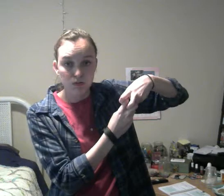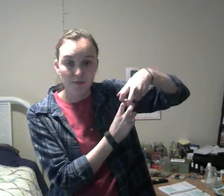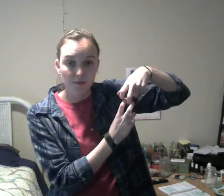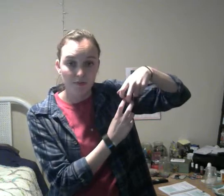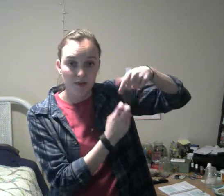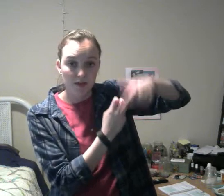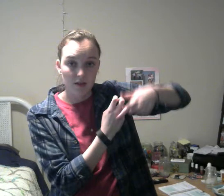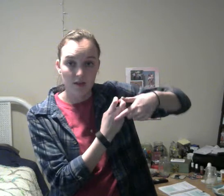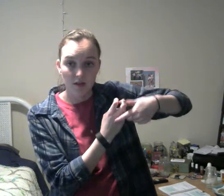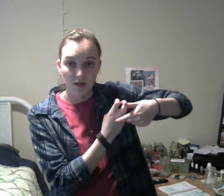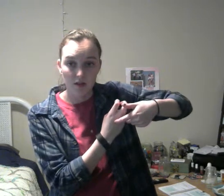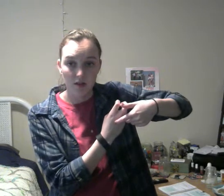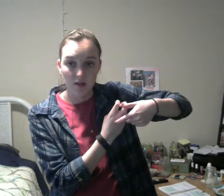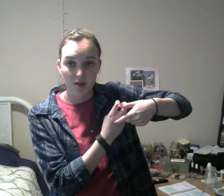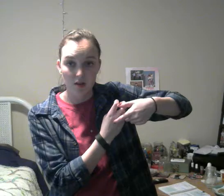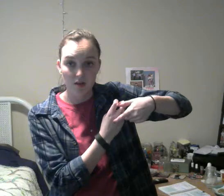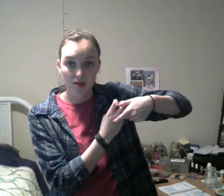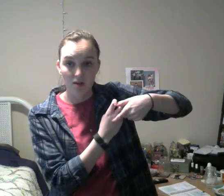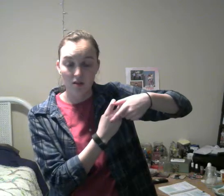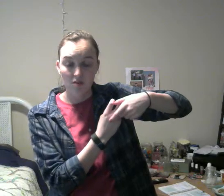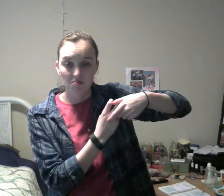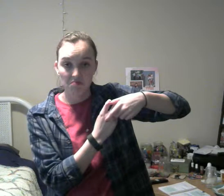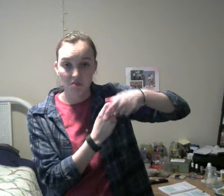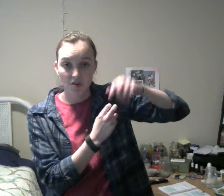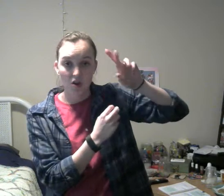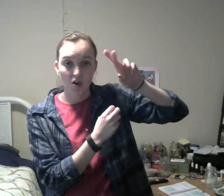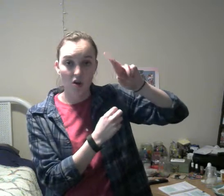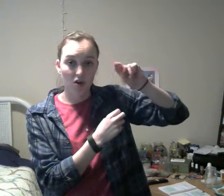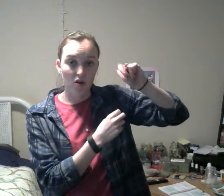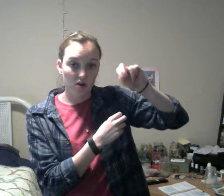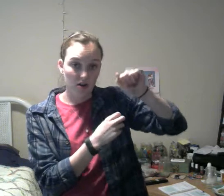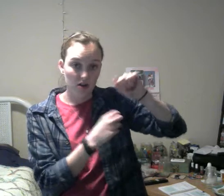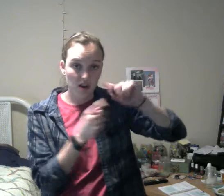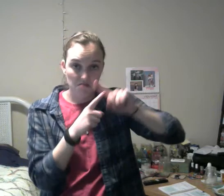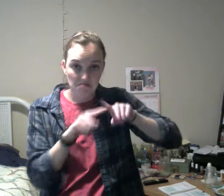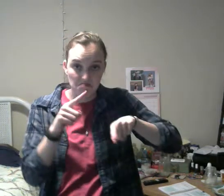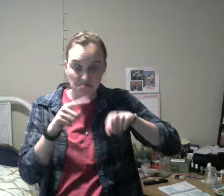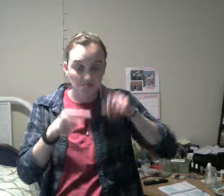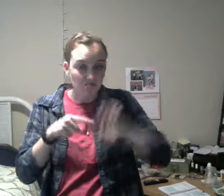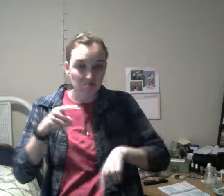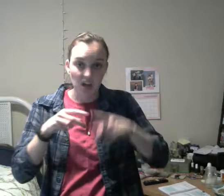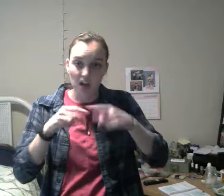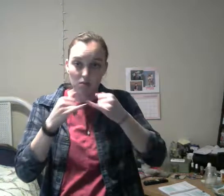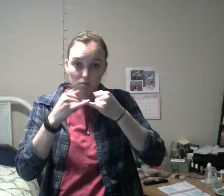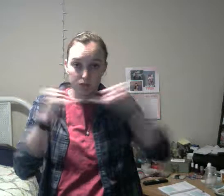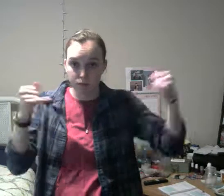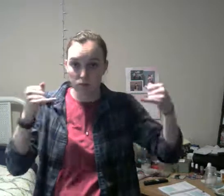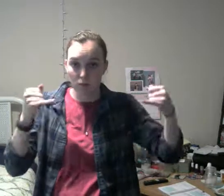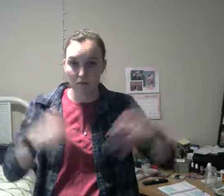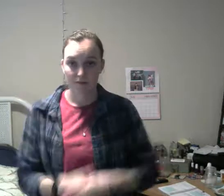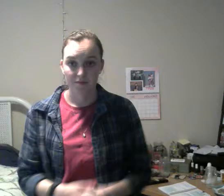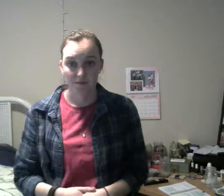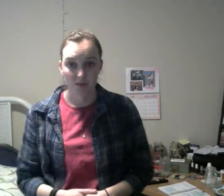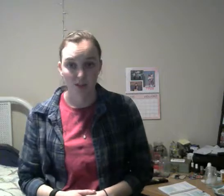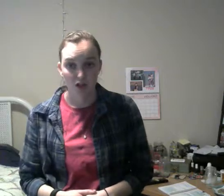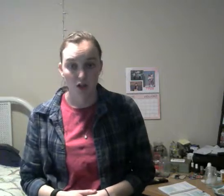it in an off position. Now RNA polymerase can't race down here and make the protein. But let's say all of a sudden all the tryptophan is gone. None of it's going to